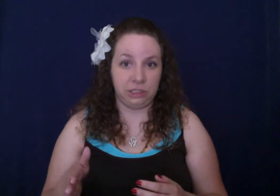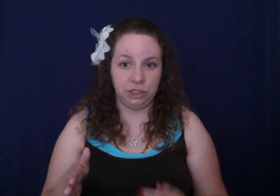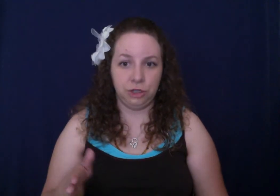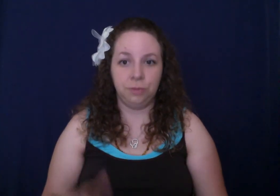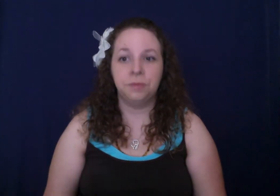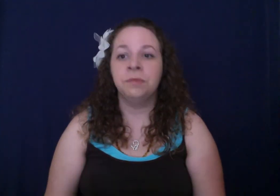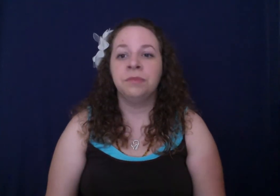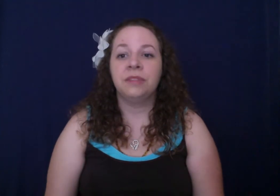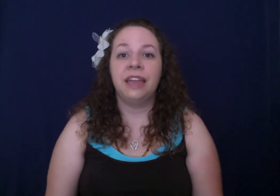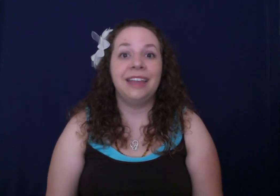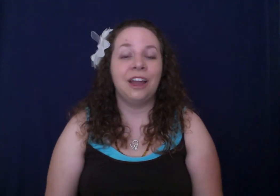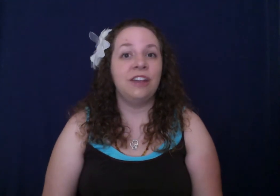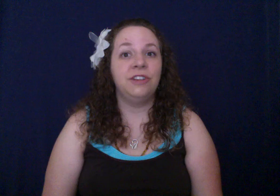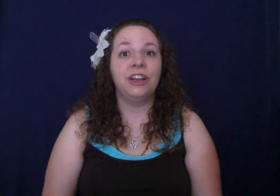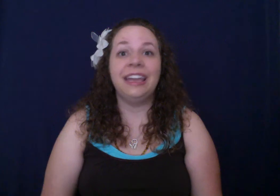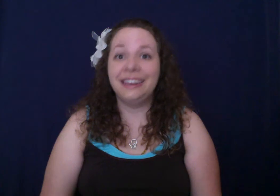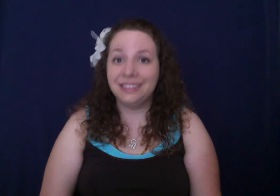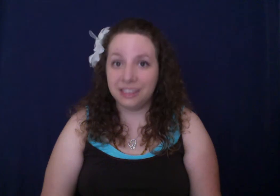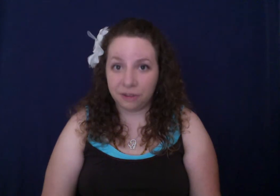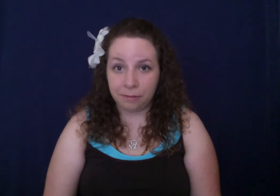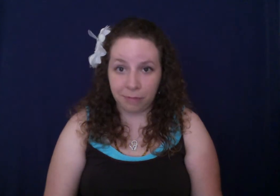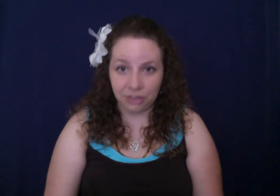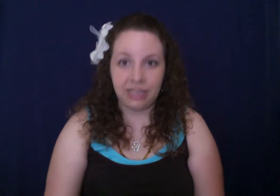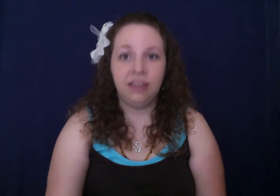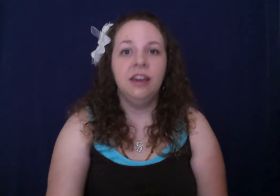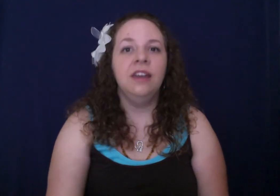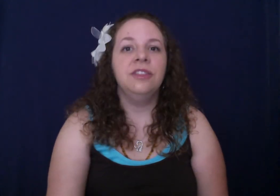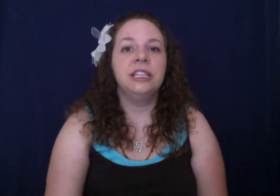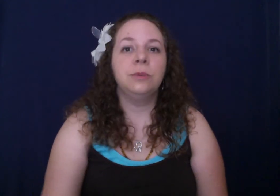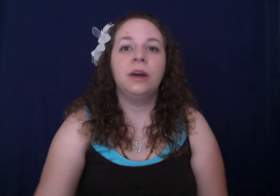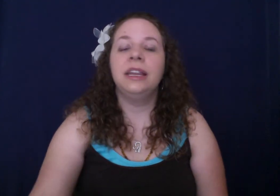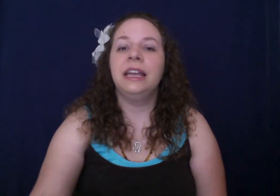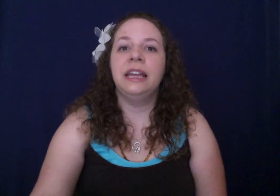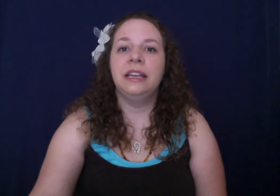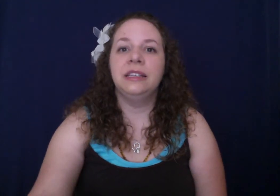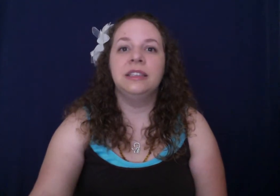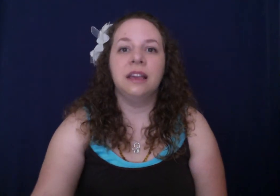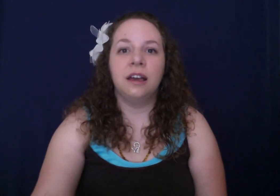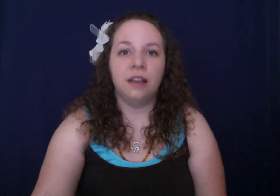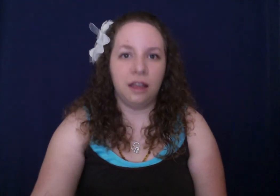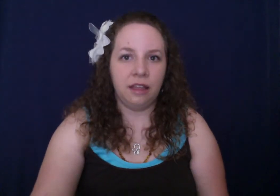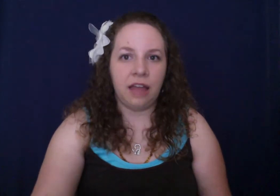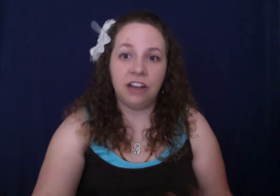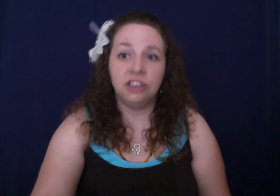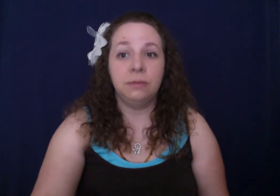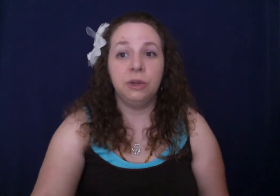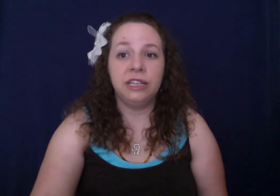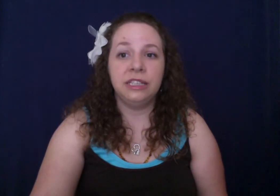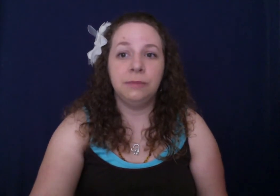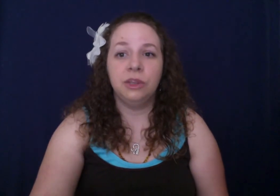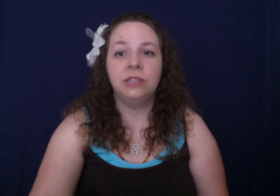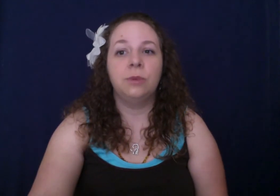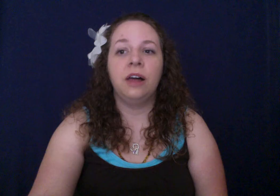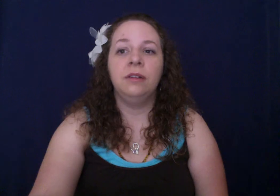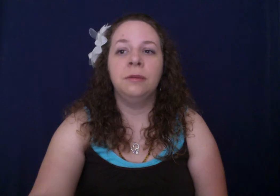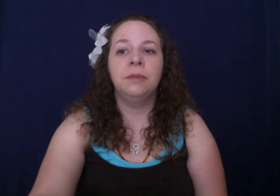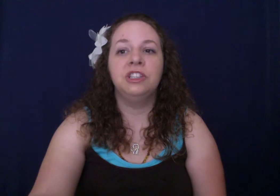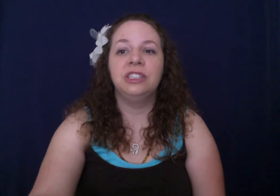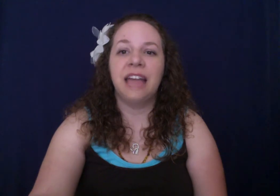to. Okay, now if you're in a different building, this one is actually pretty simple as well, but just